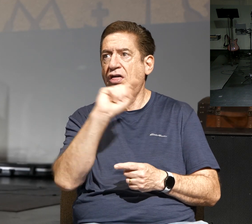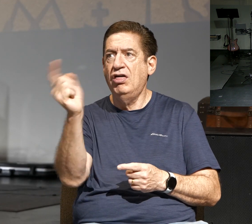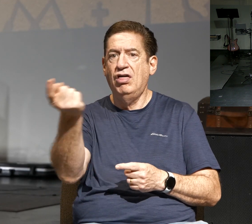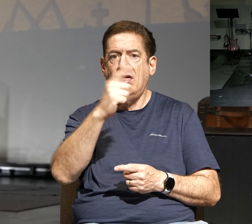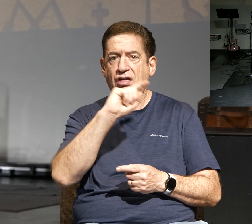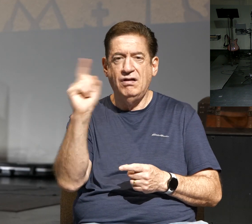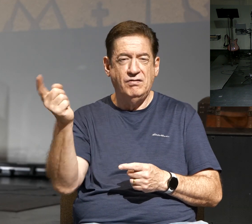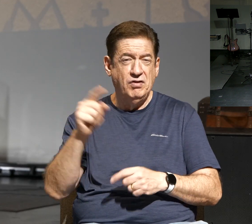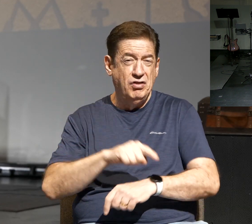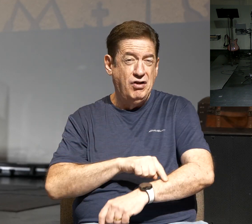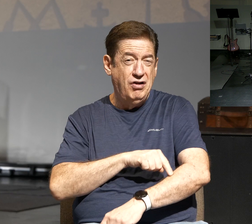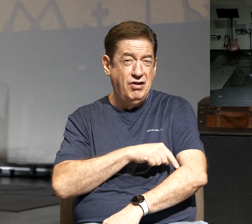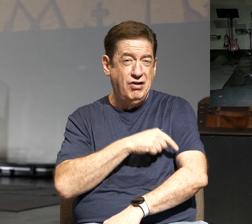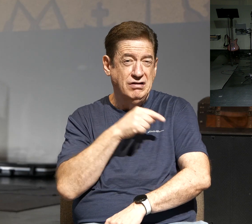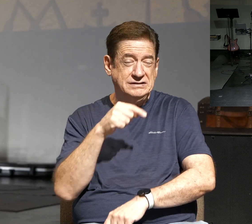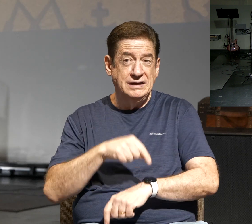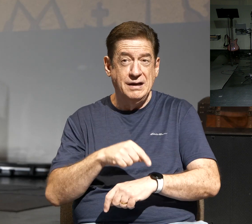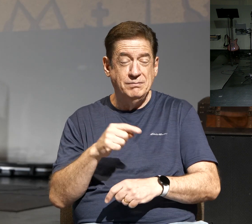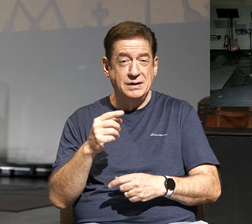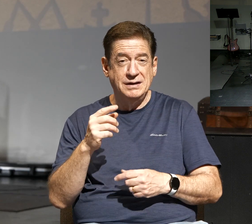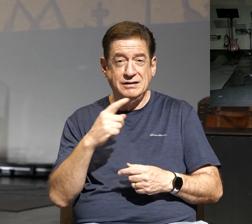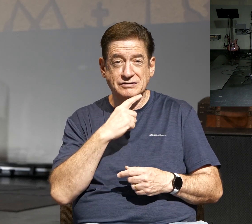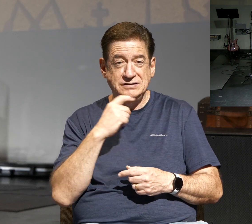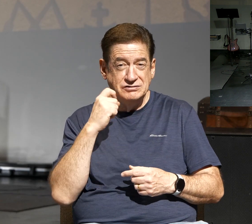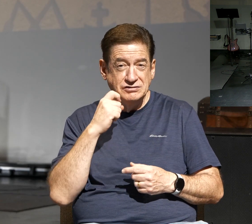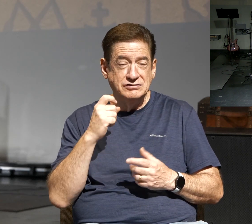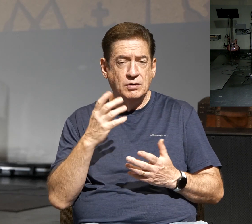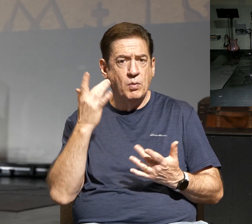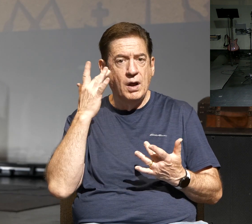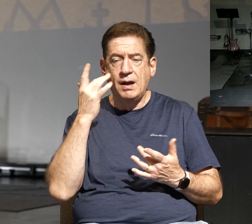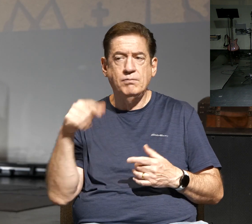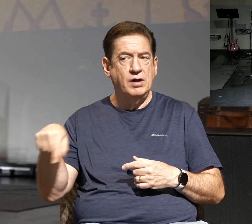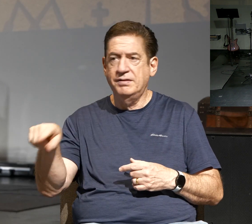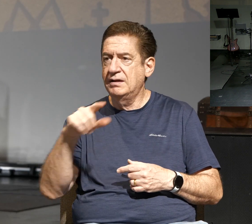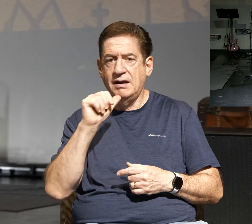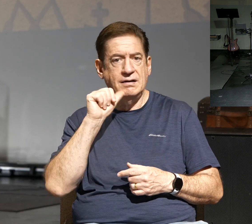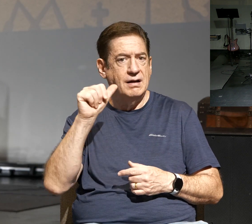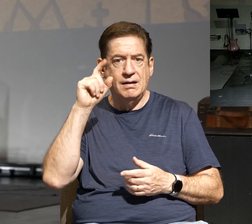wilderness because of unbelief, because of the